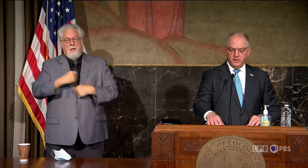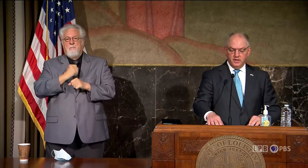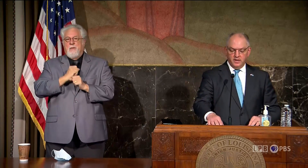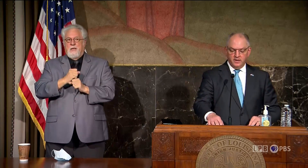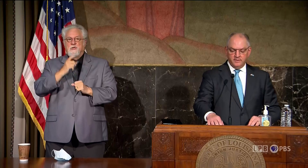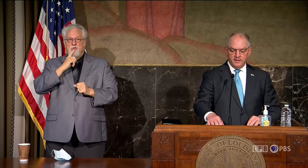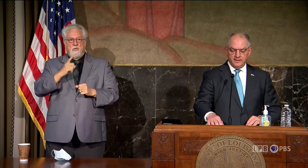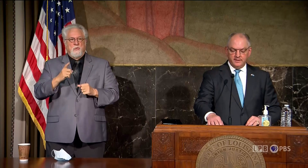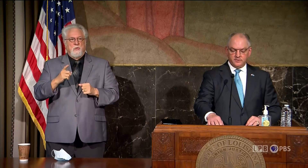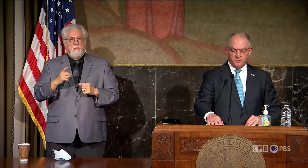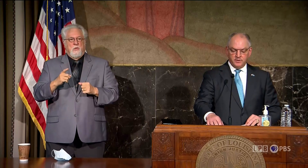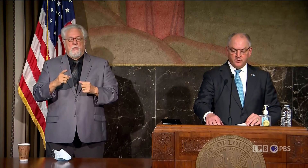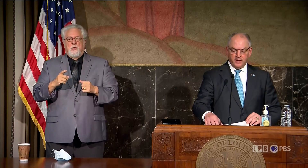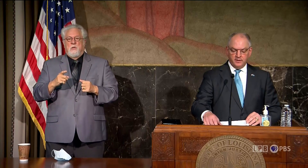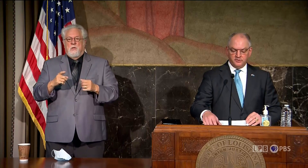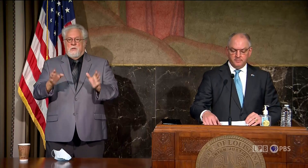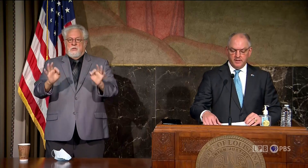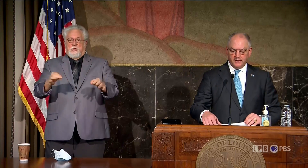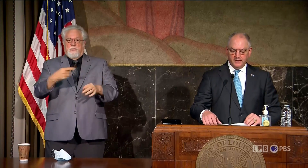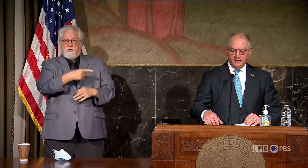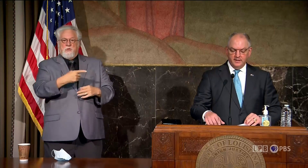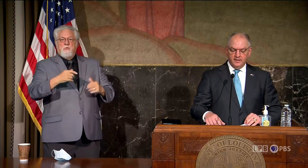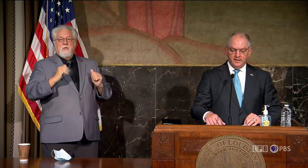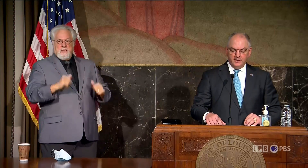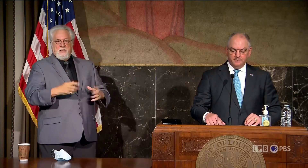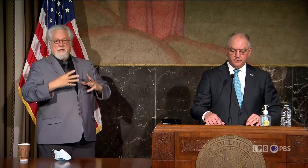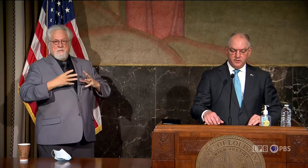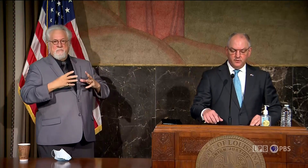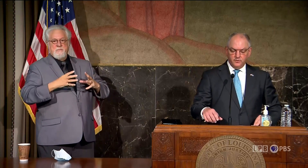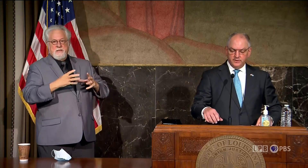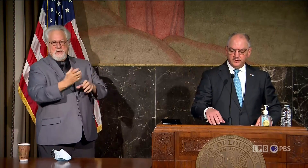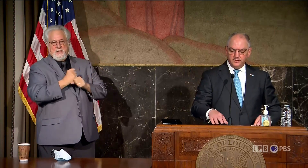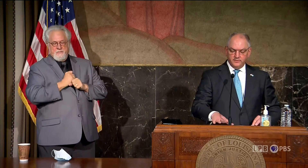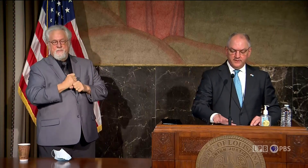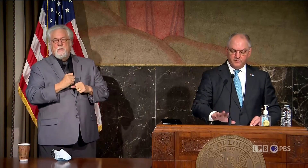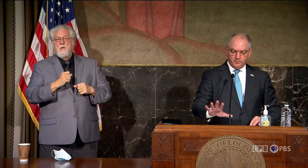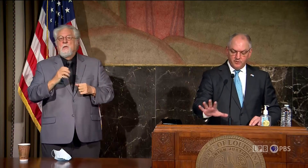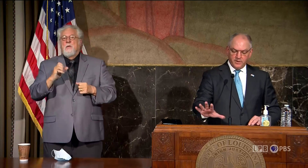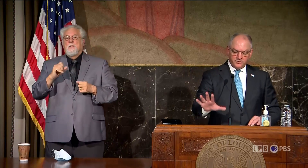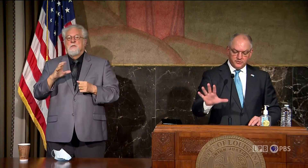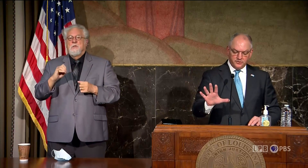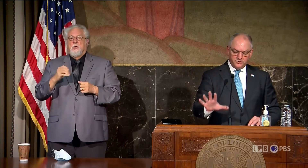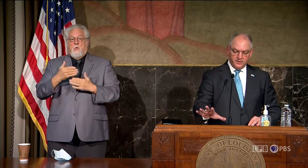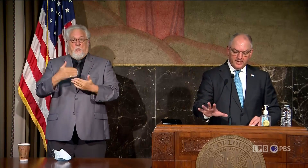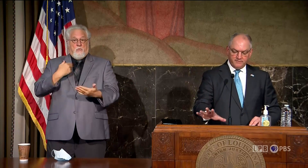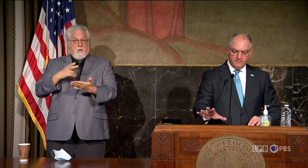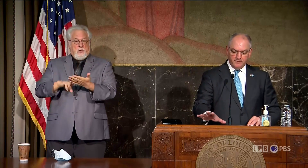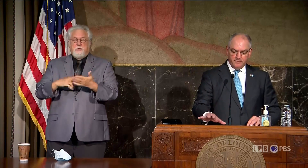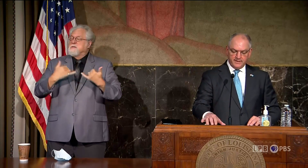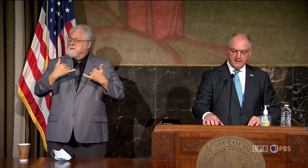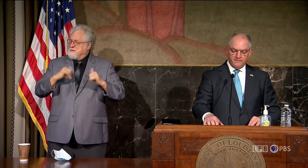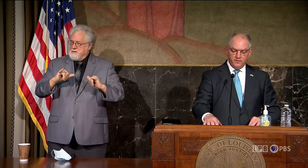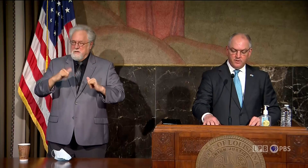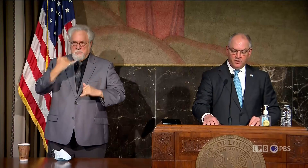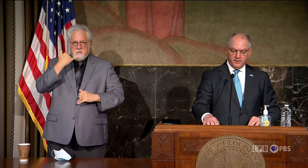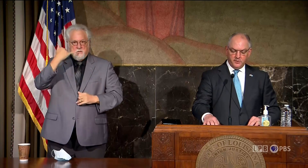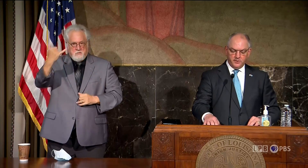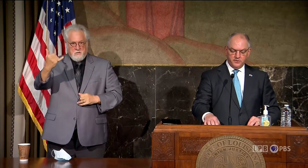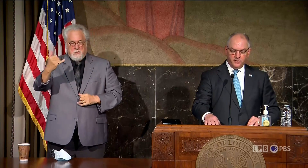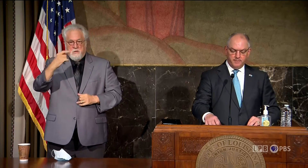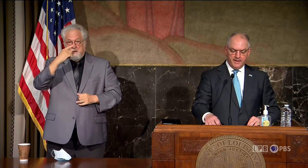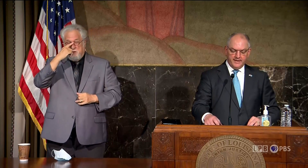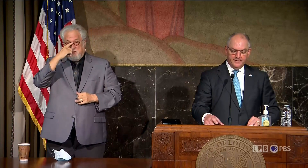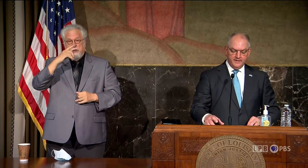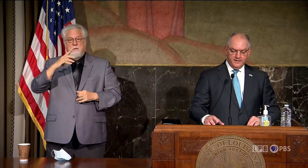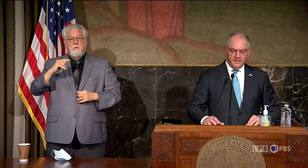sure that they determine your eligibility. So if you pre-registered, you still have to make that phone call in